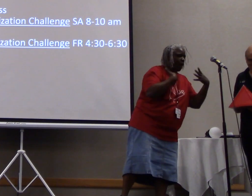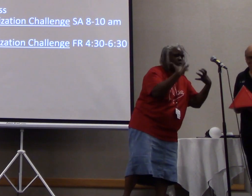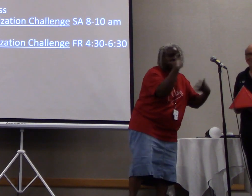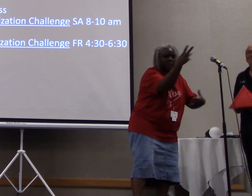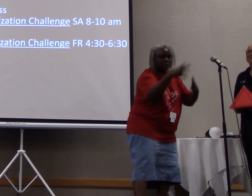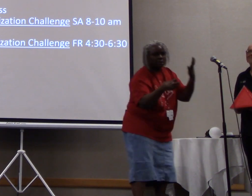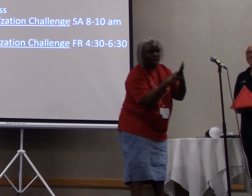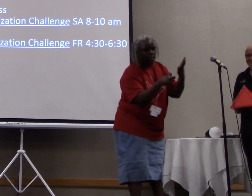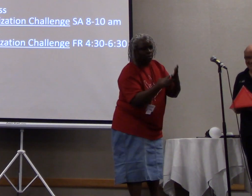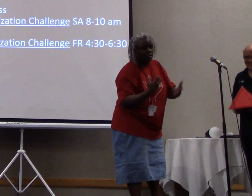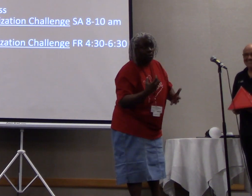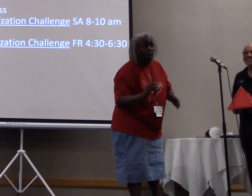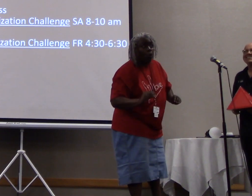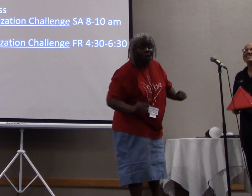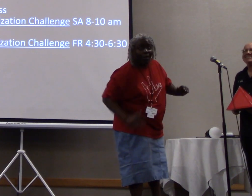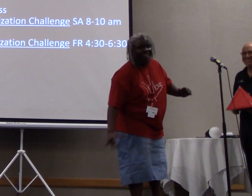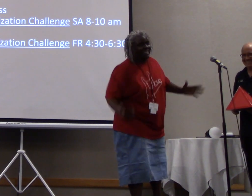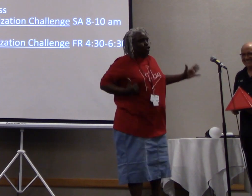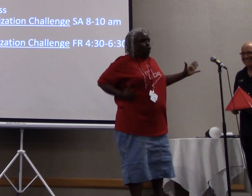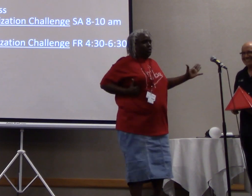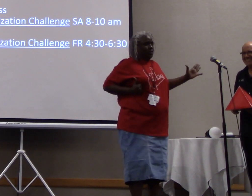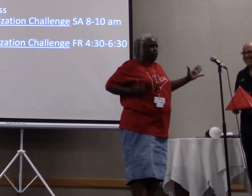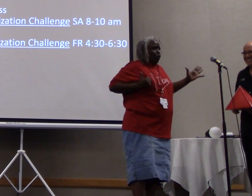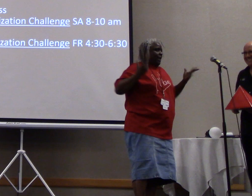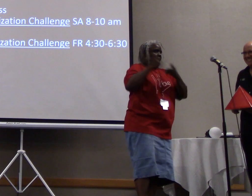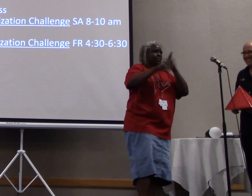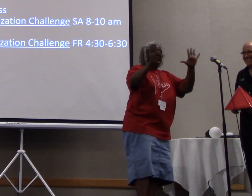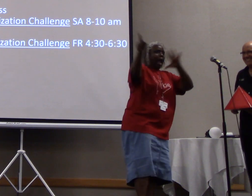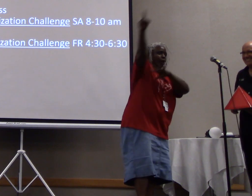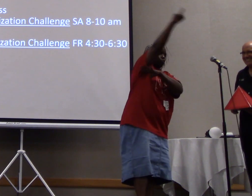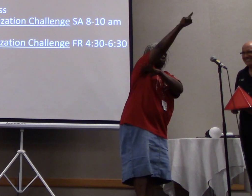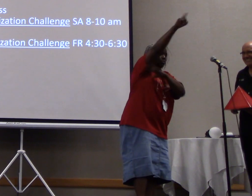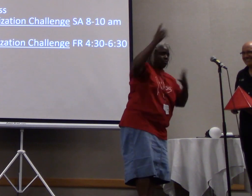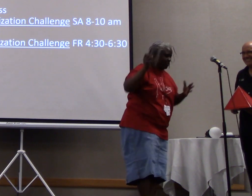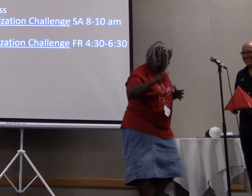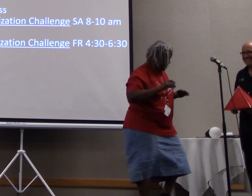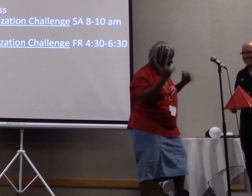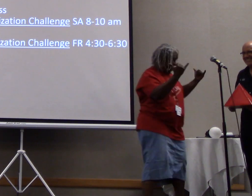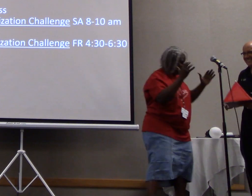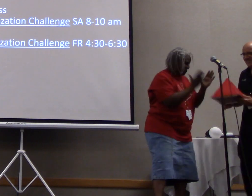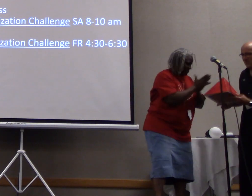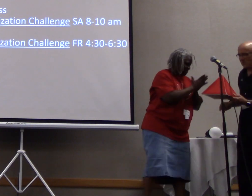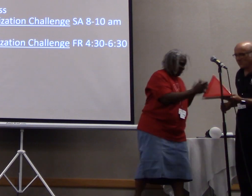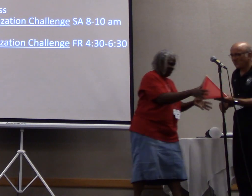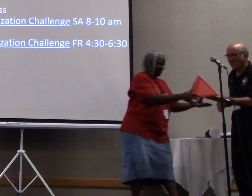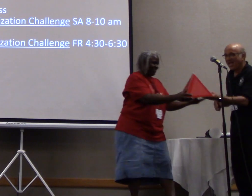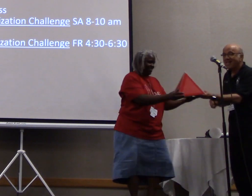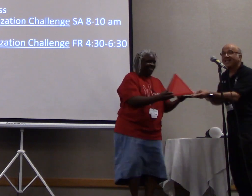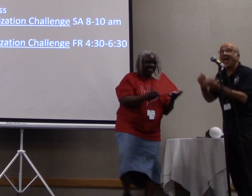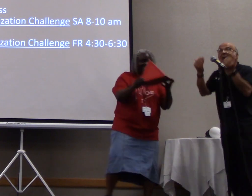I'm also the chocolate police. I want to see those tickets. If you don't have a ticket, I'm sorry. You got to get out.